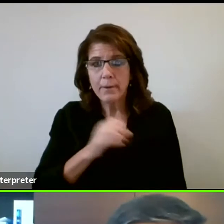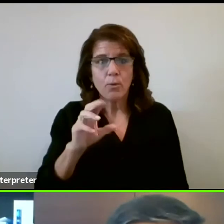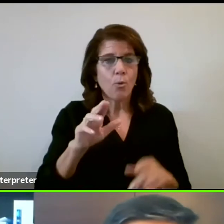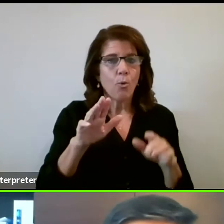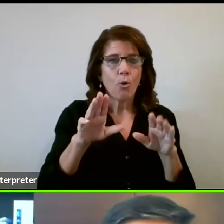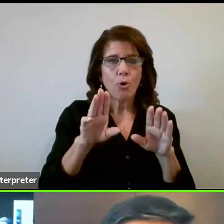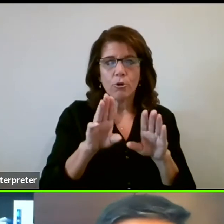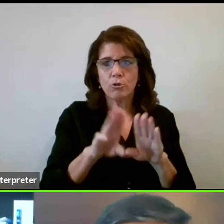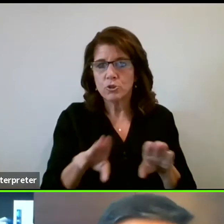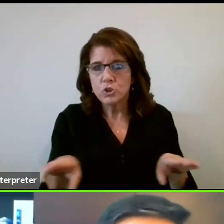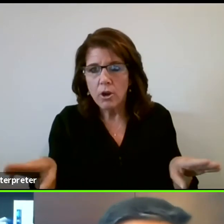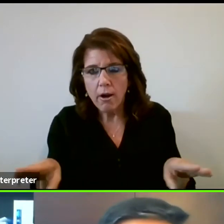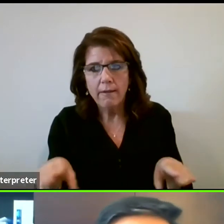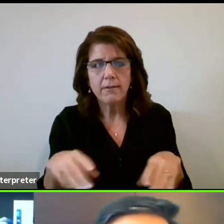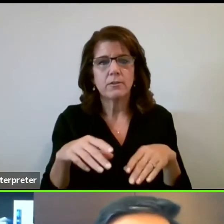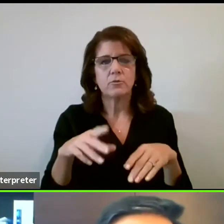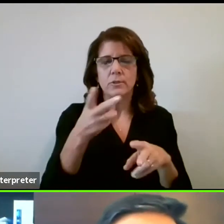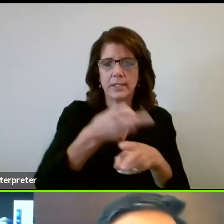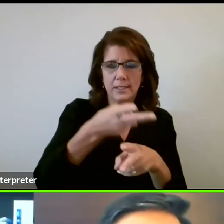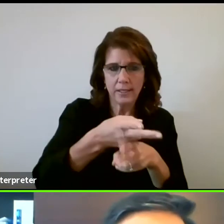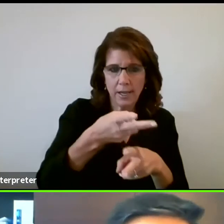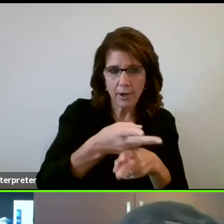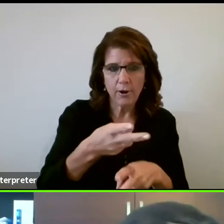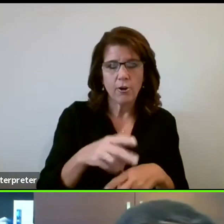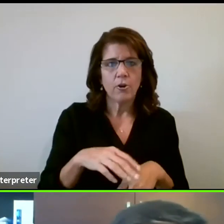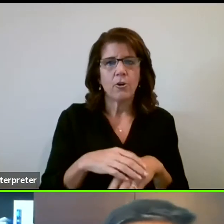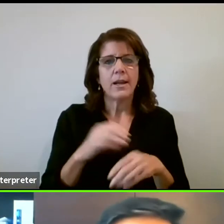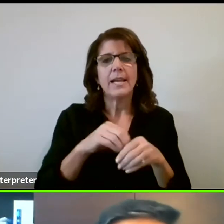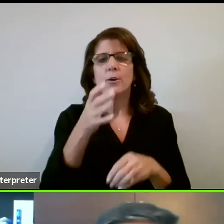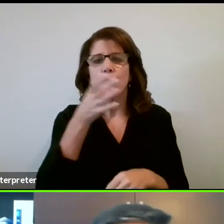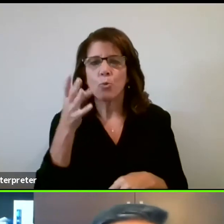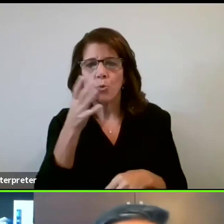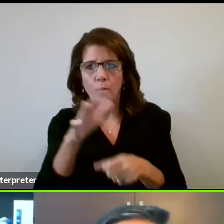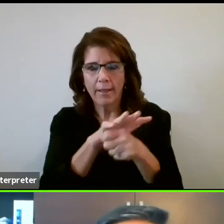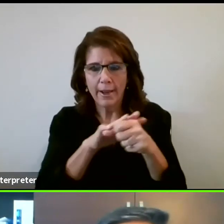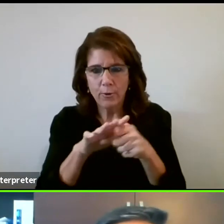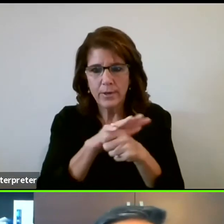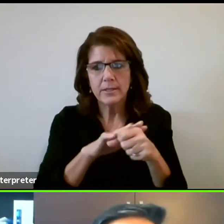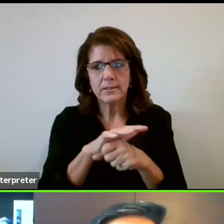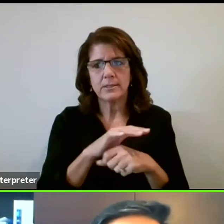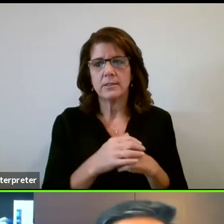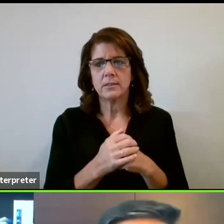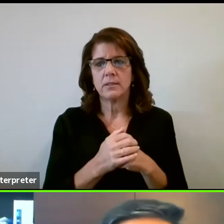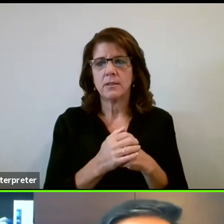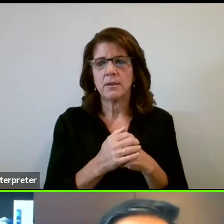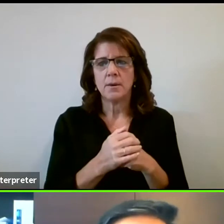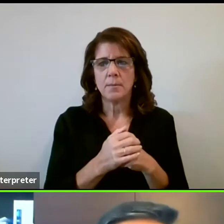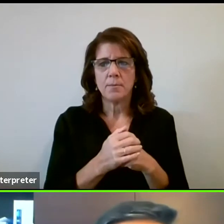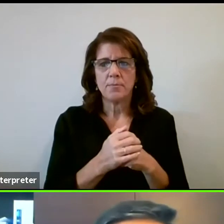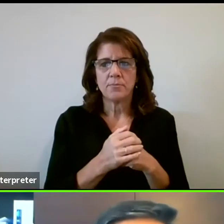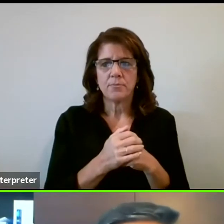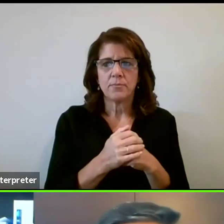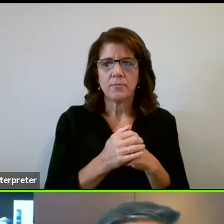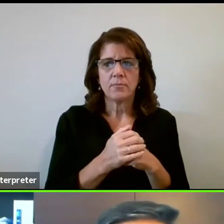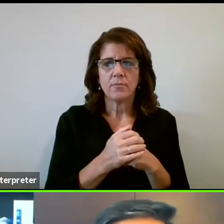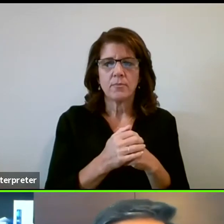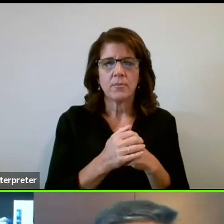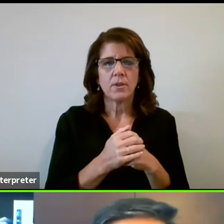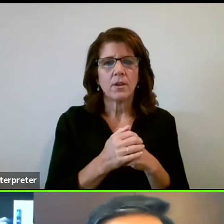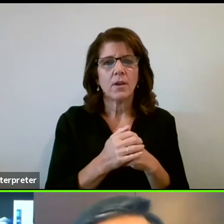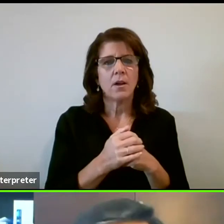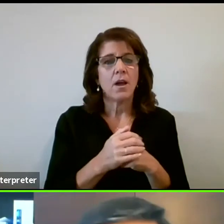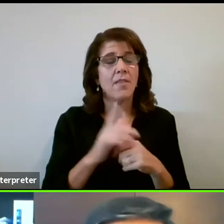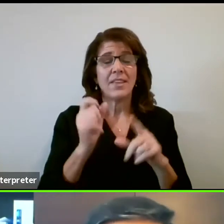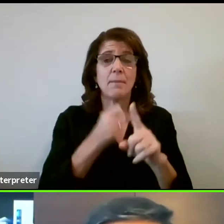child pediatrics care in rural areas, right? The potential impact on